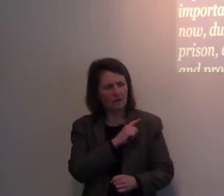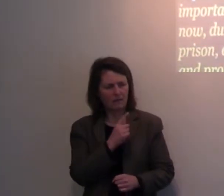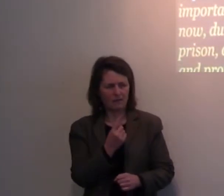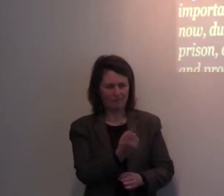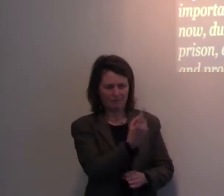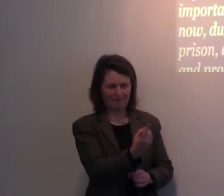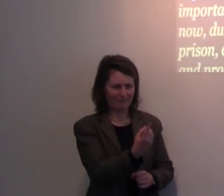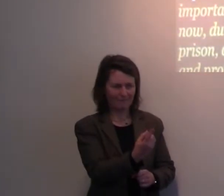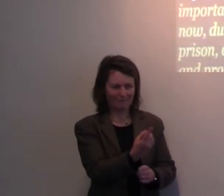my heart.